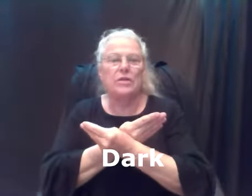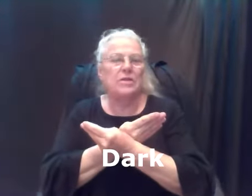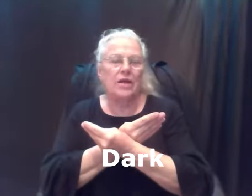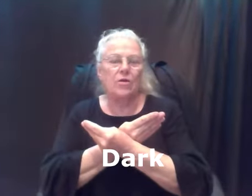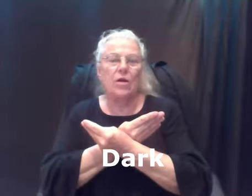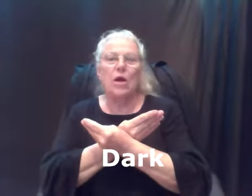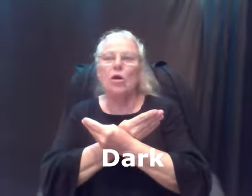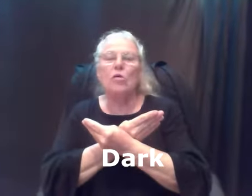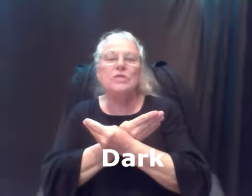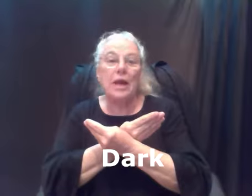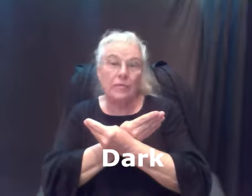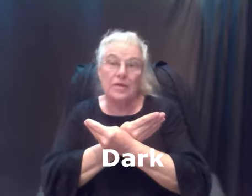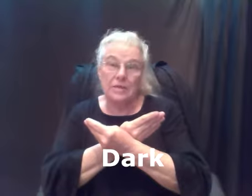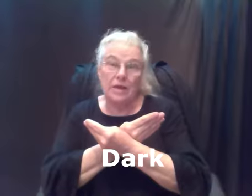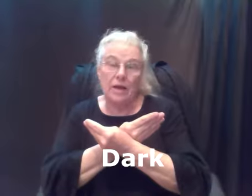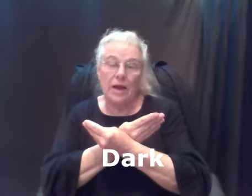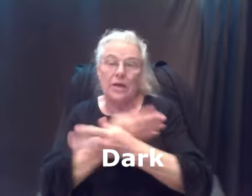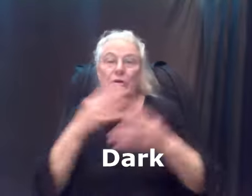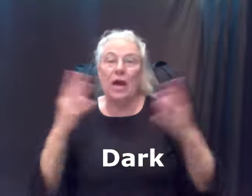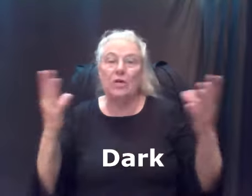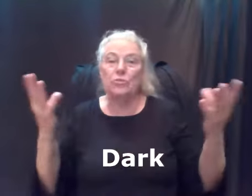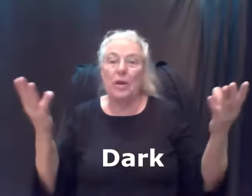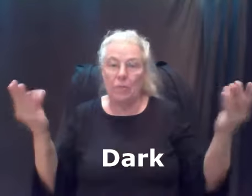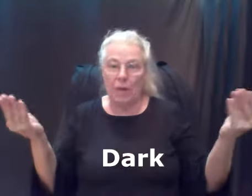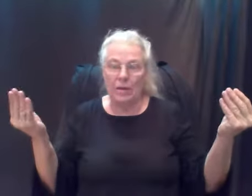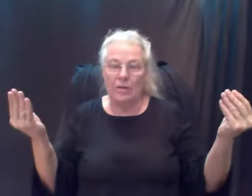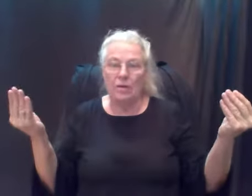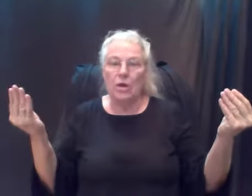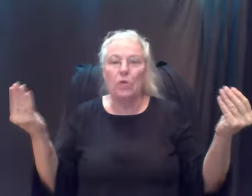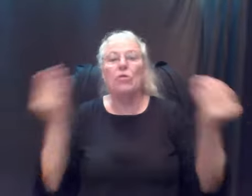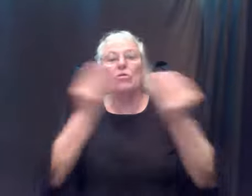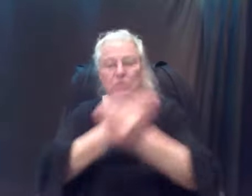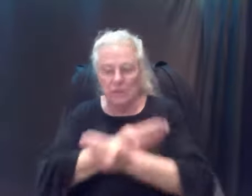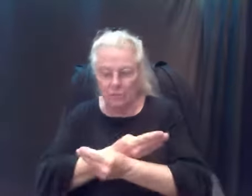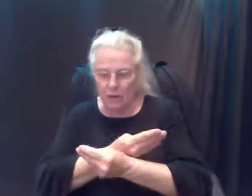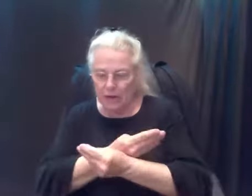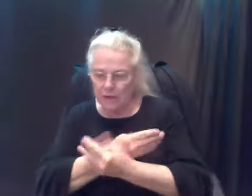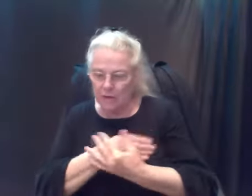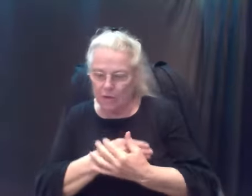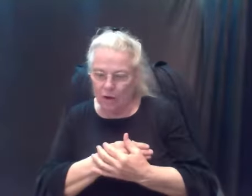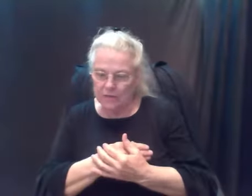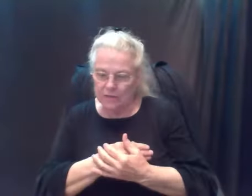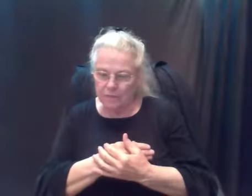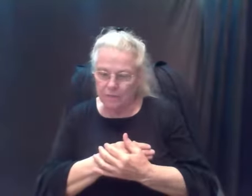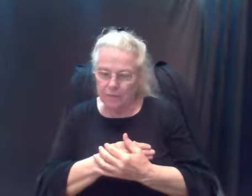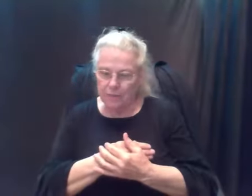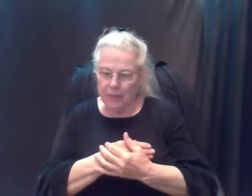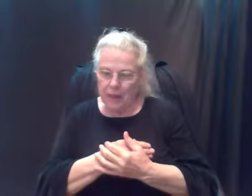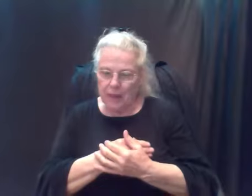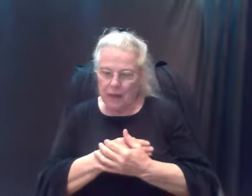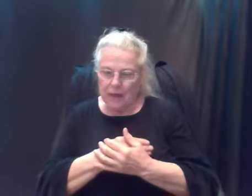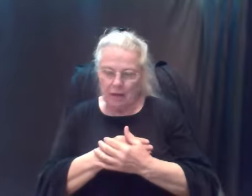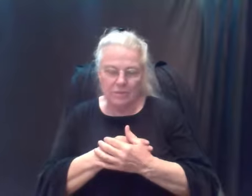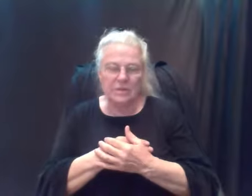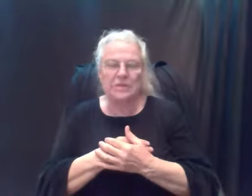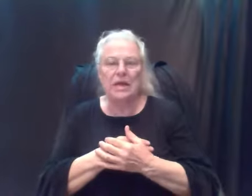you're closing out the sunlight in your house by grabbing the curtains and bringing it across. Now, sin